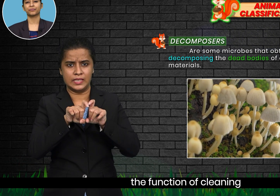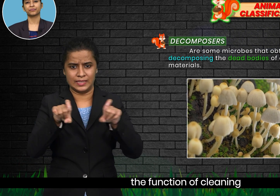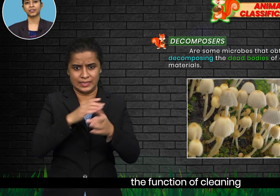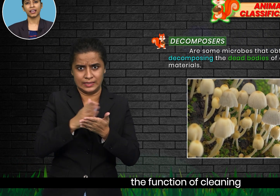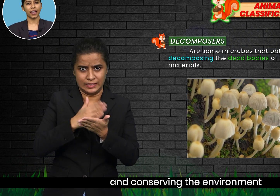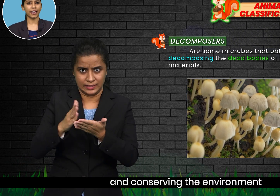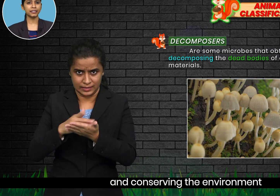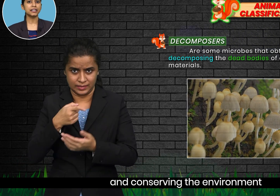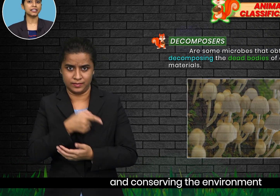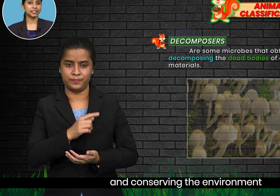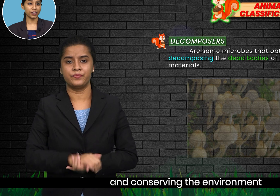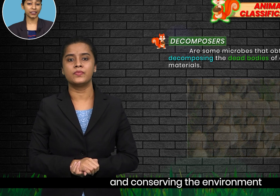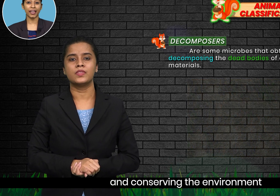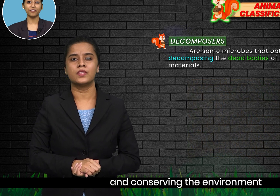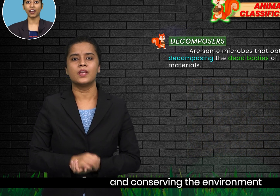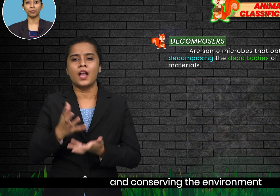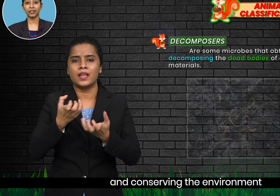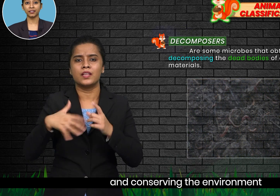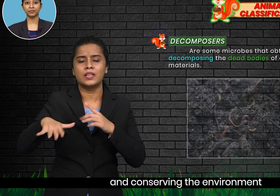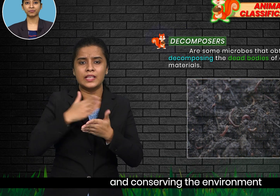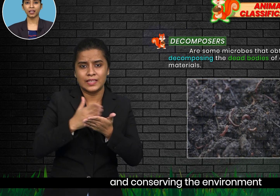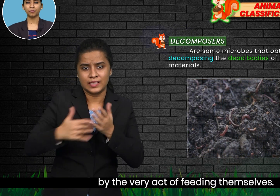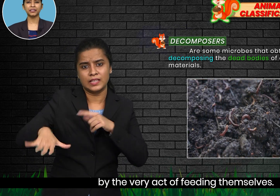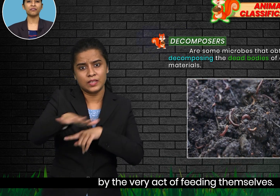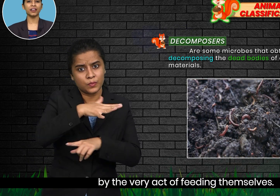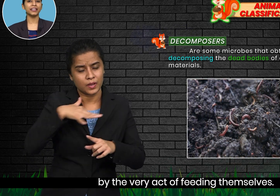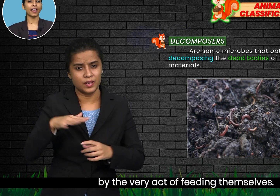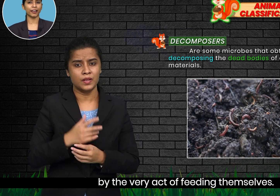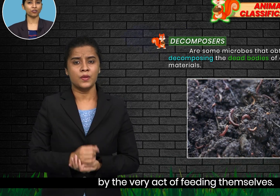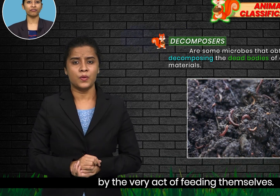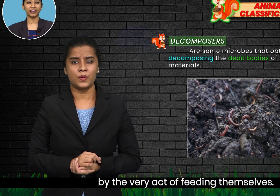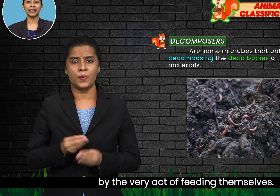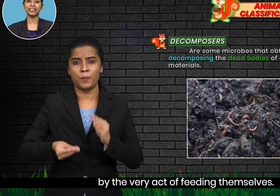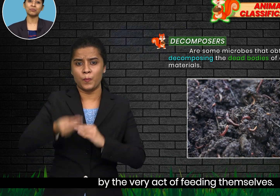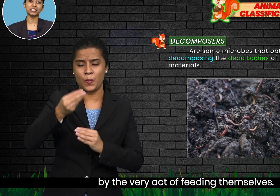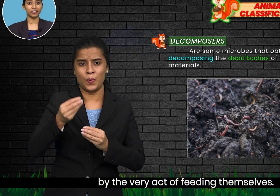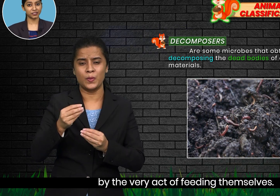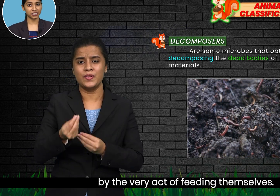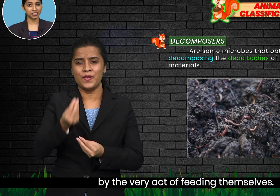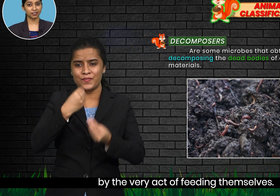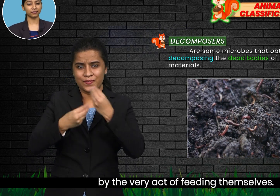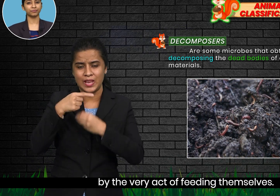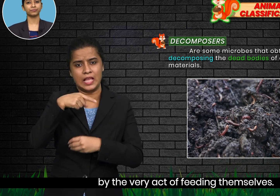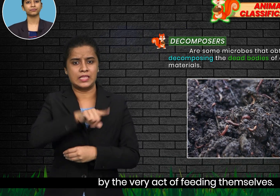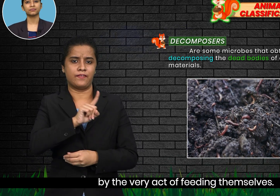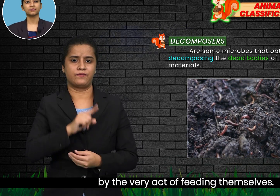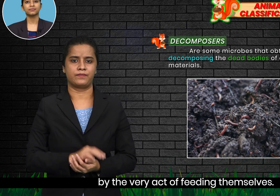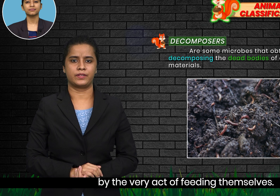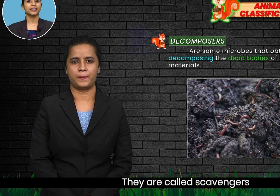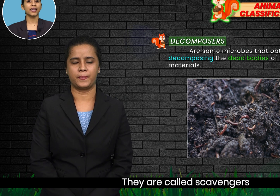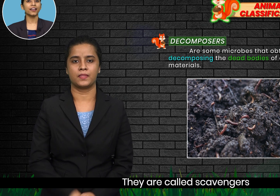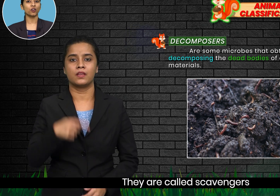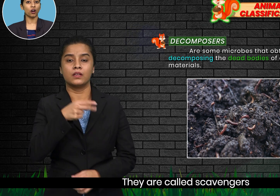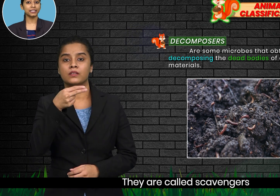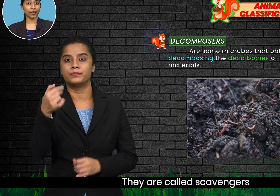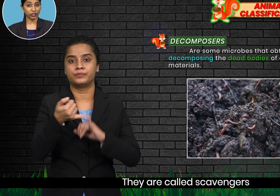cleaning and conserving the environment by the very act of feeding themselves.